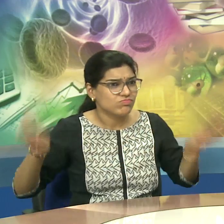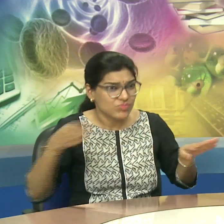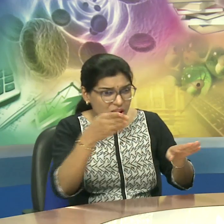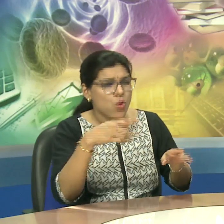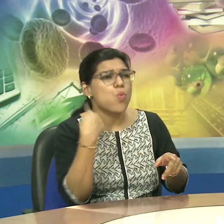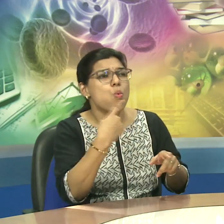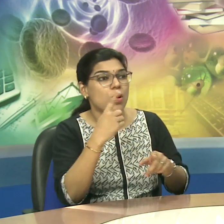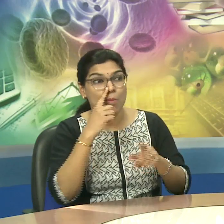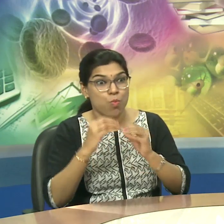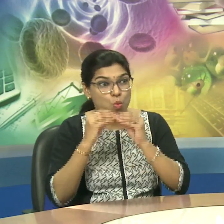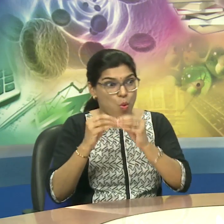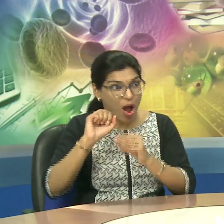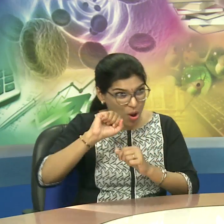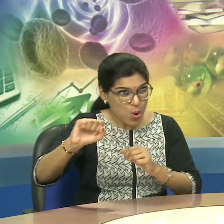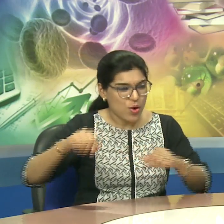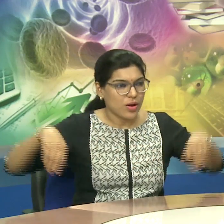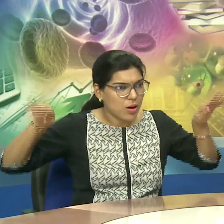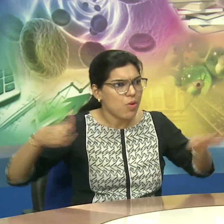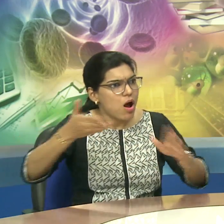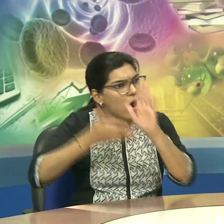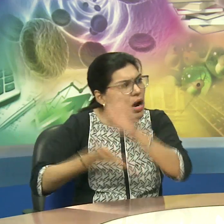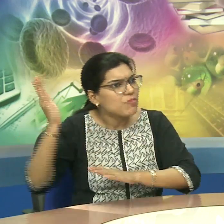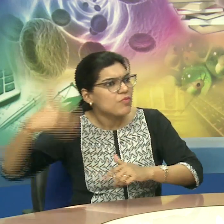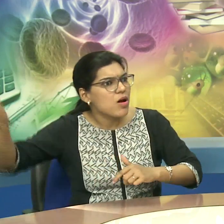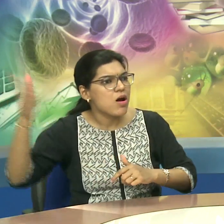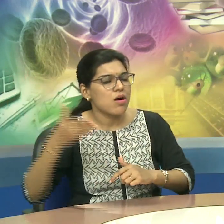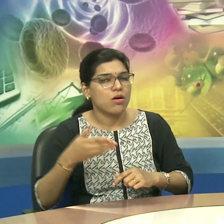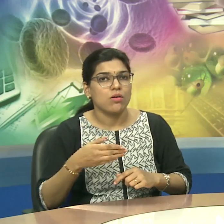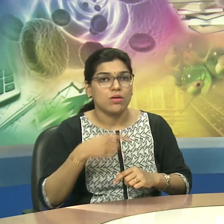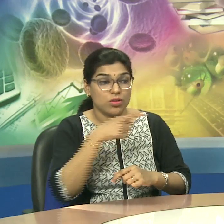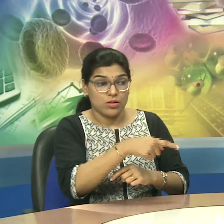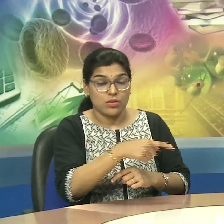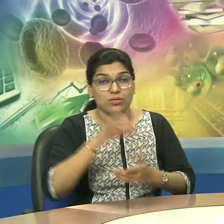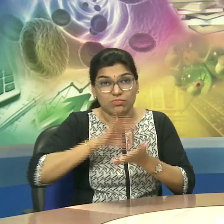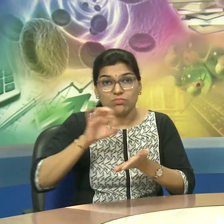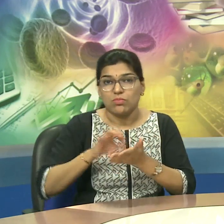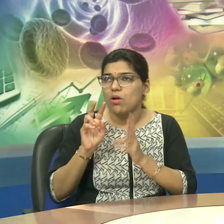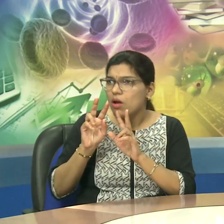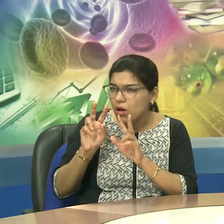I just saw your aunt's parrot has escaped. And the